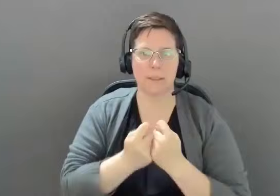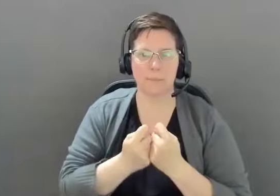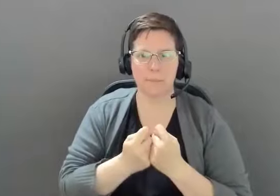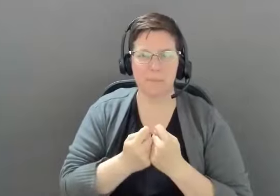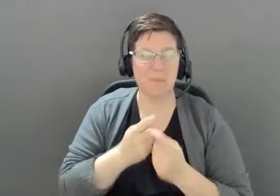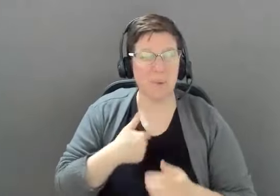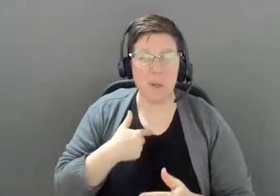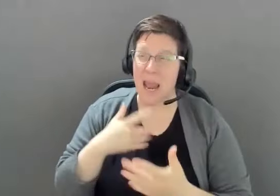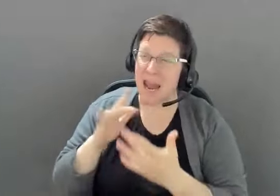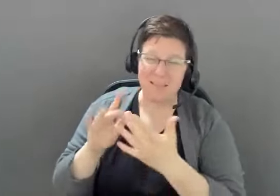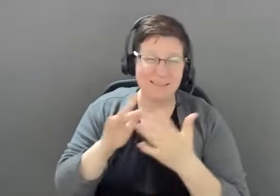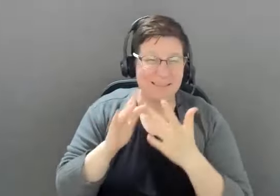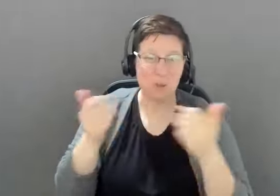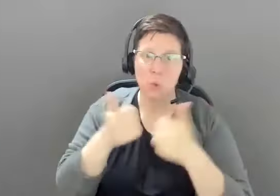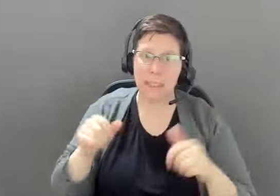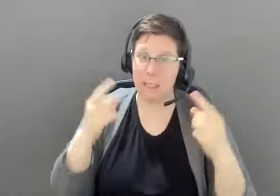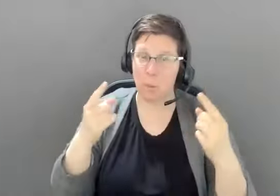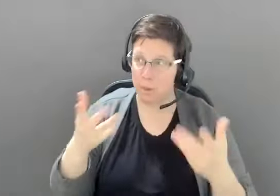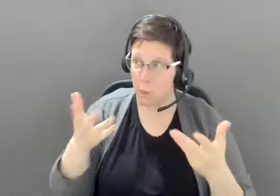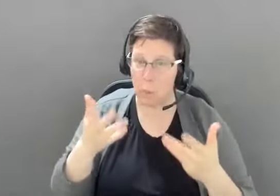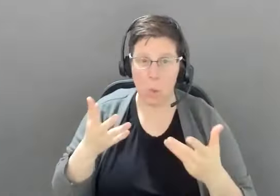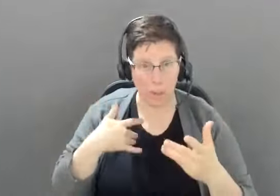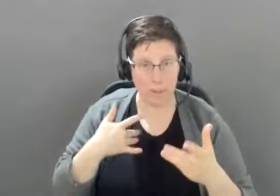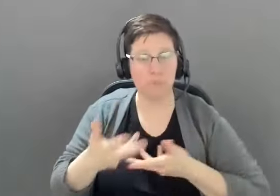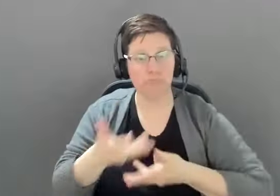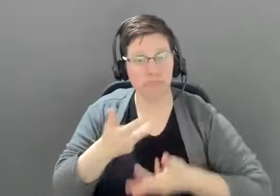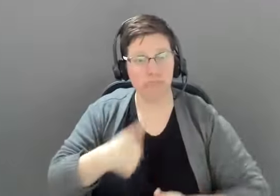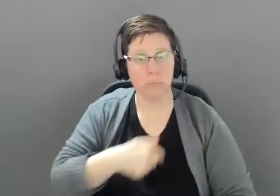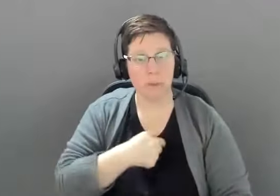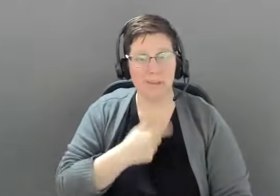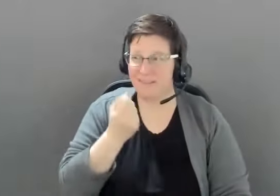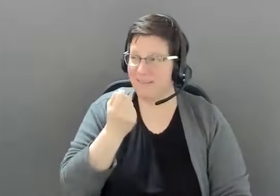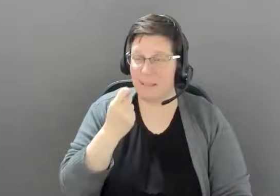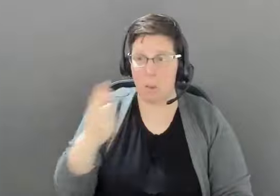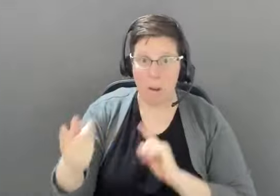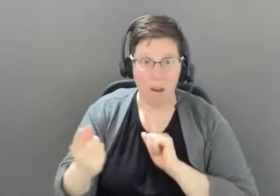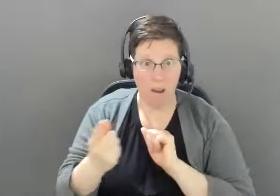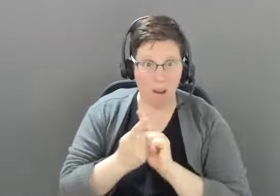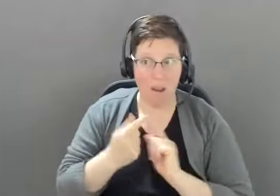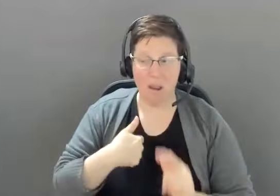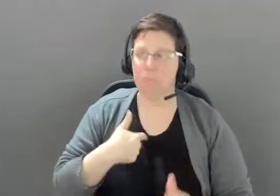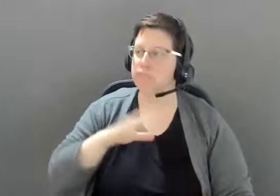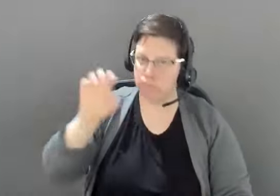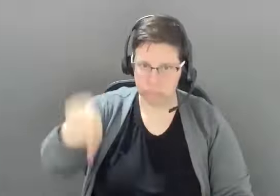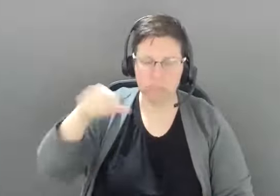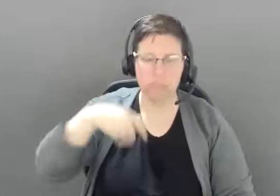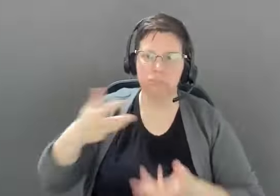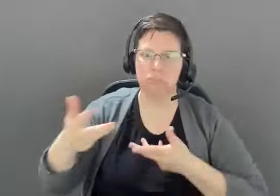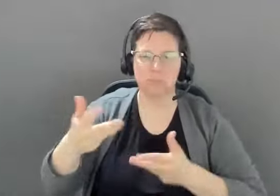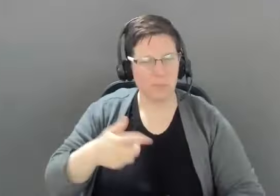spoke to any staffer who wanted to speak with us. We did not say no to anybody, because we understood that the issue of publication